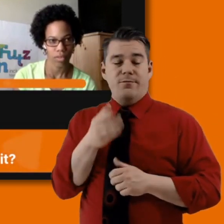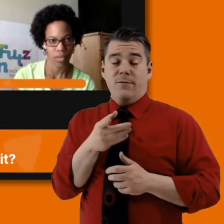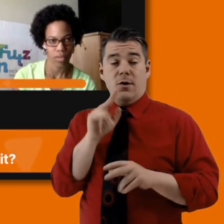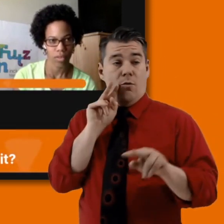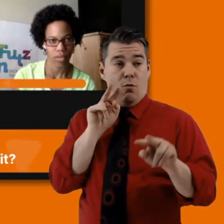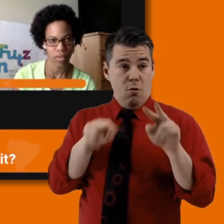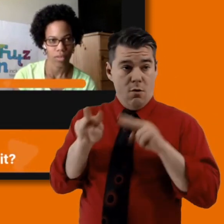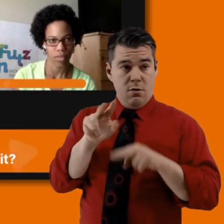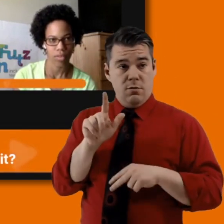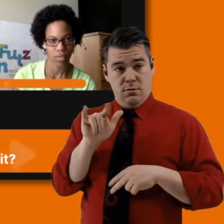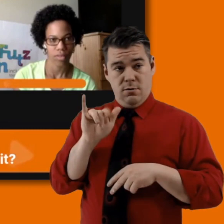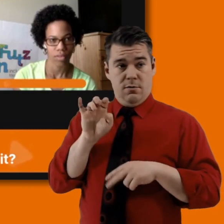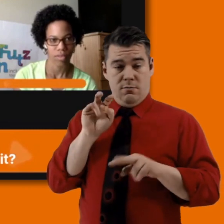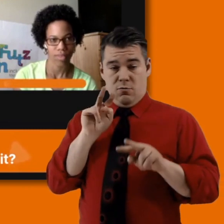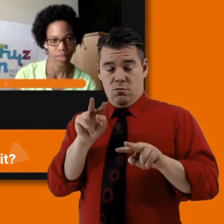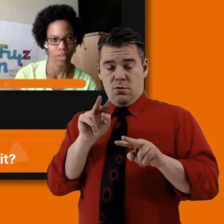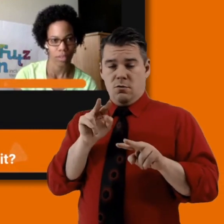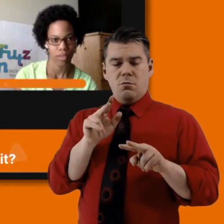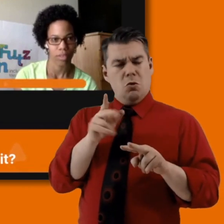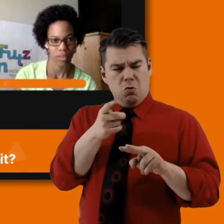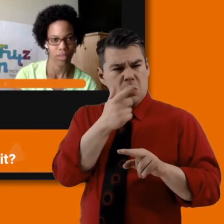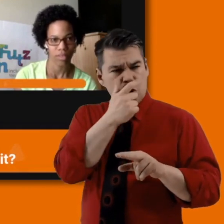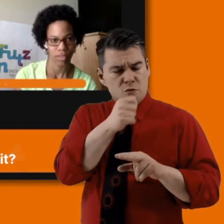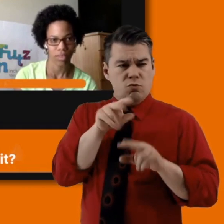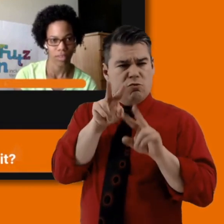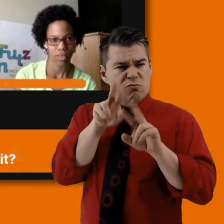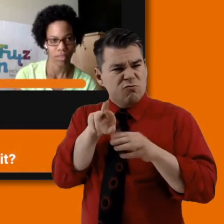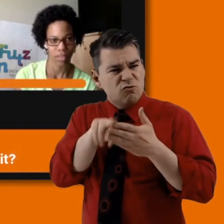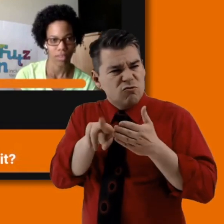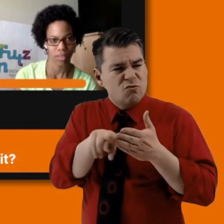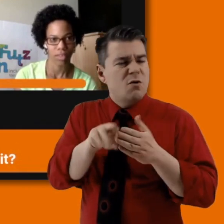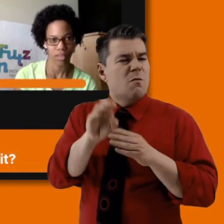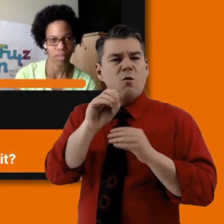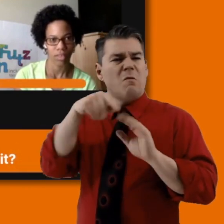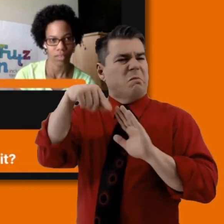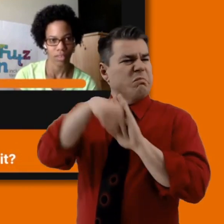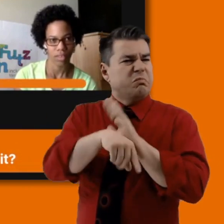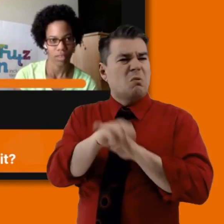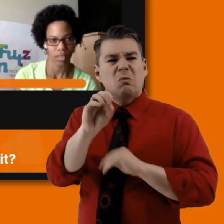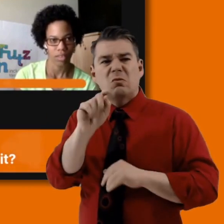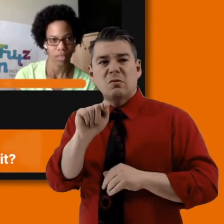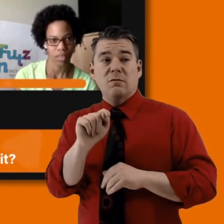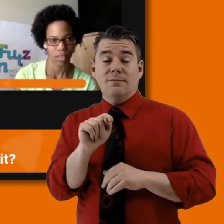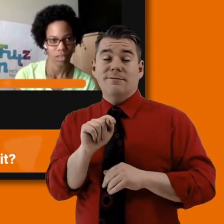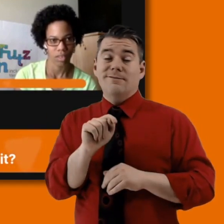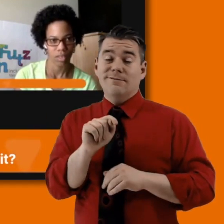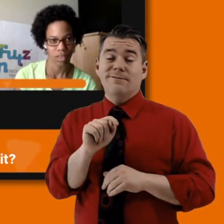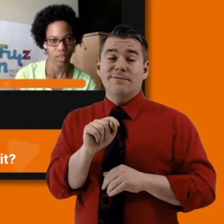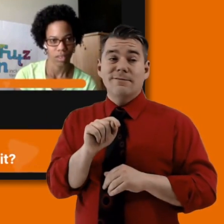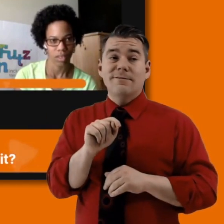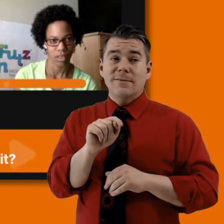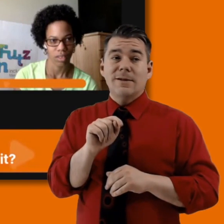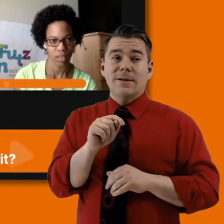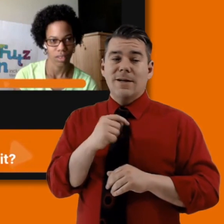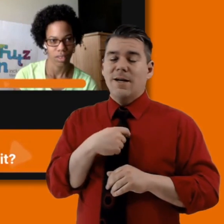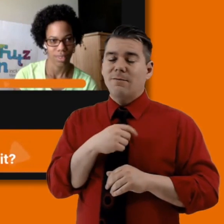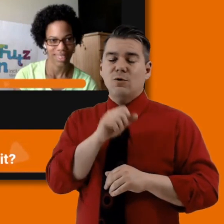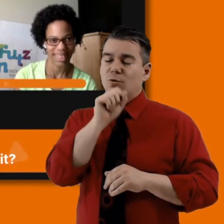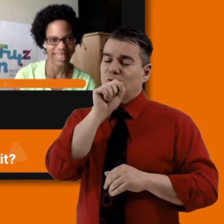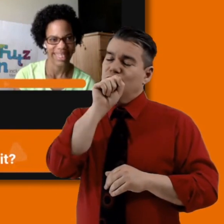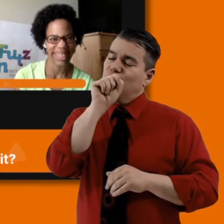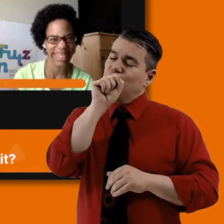this live, you're interested and you do a little research into what OT is more in depth, and dollars to